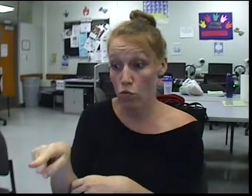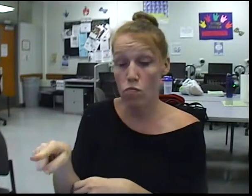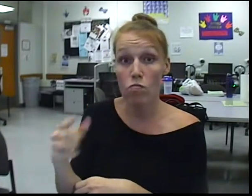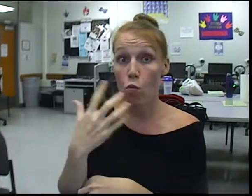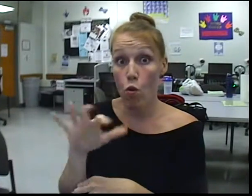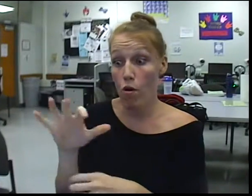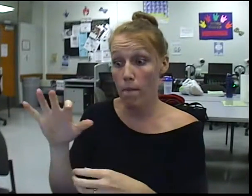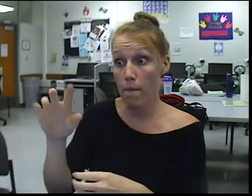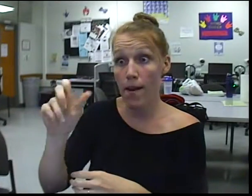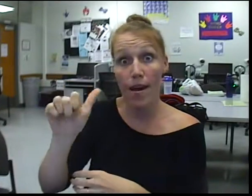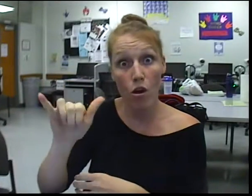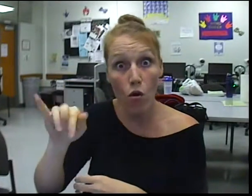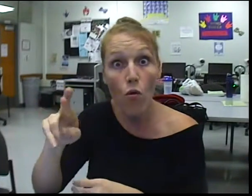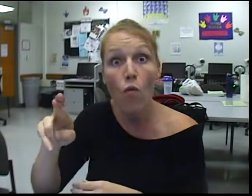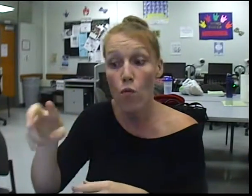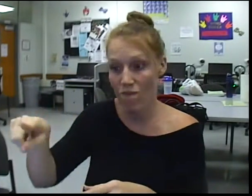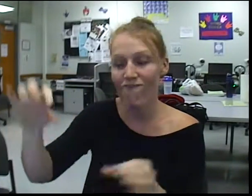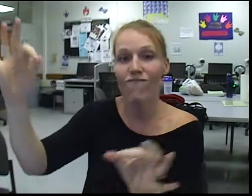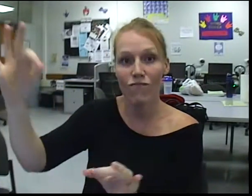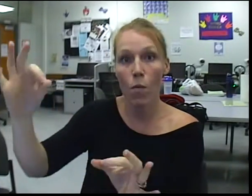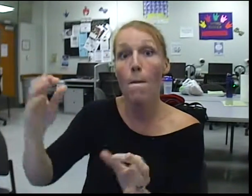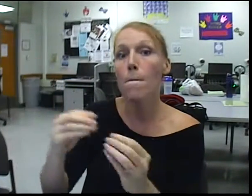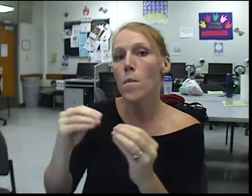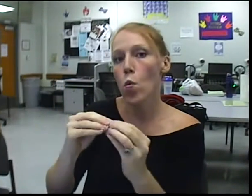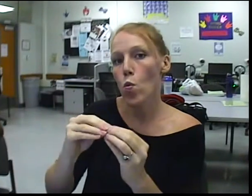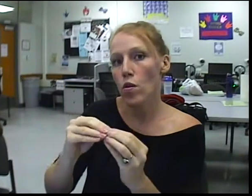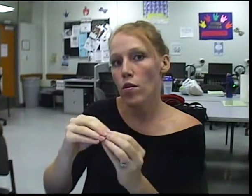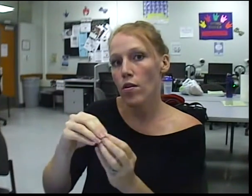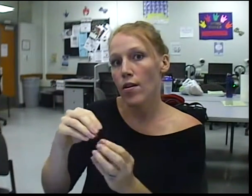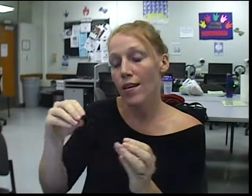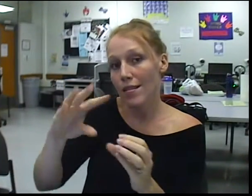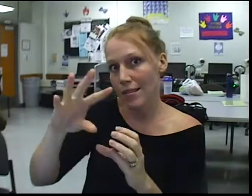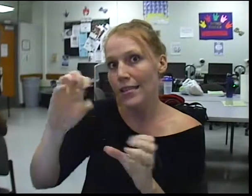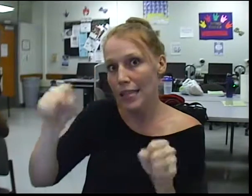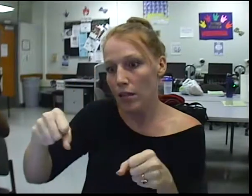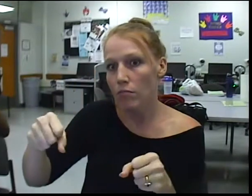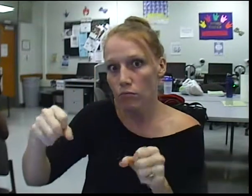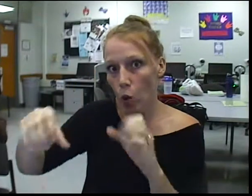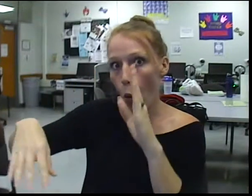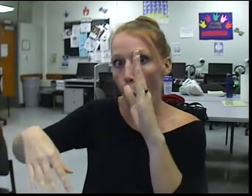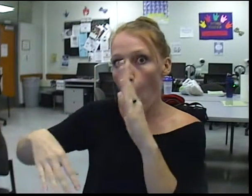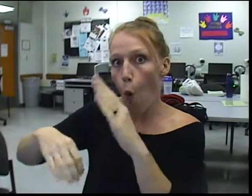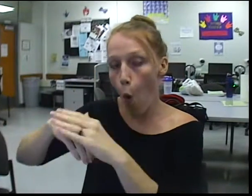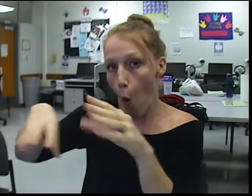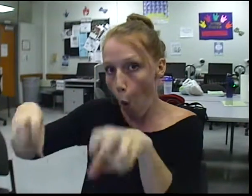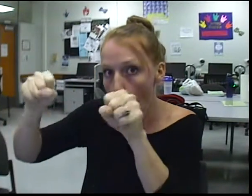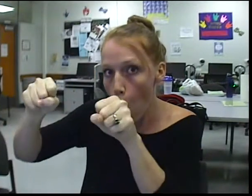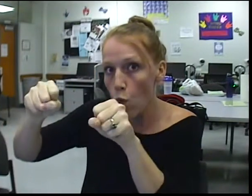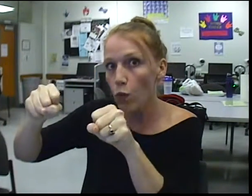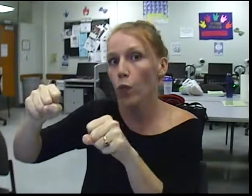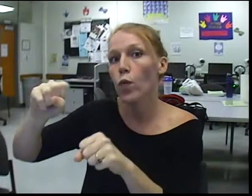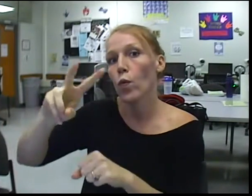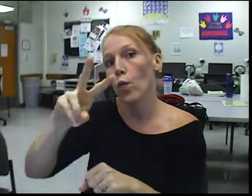vapor. Air that is 90 degrees can hold a lot more water vapor than air that is 50